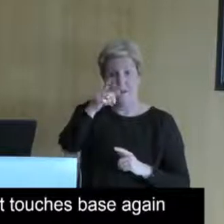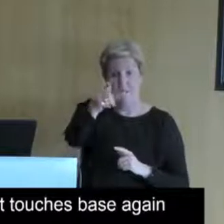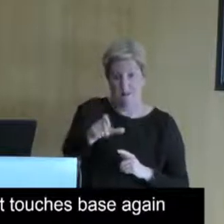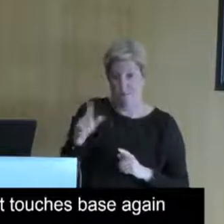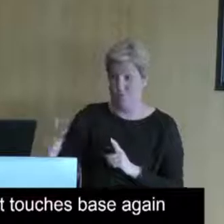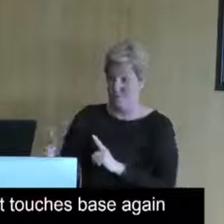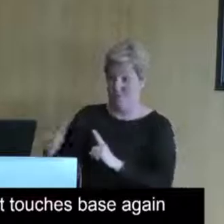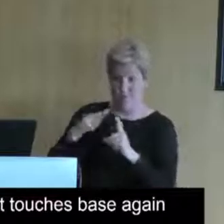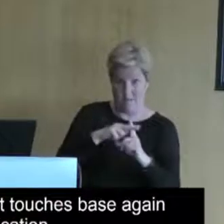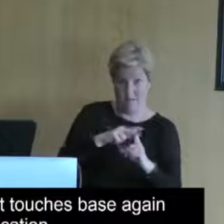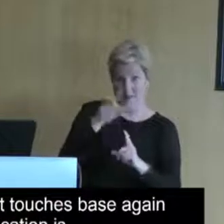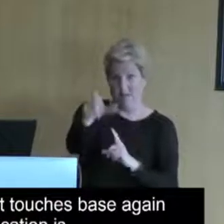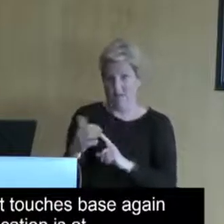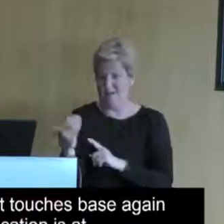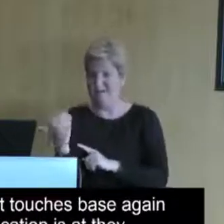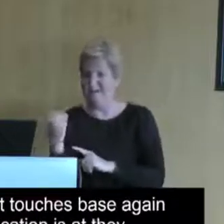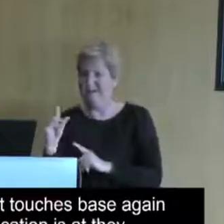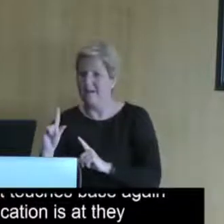be able to